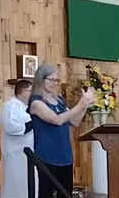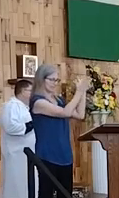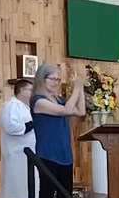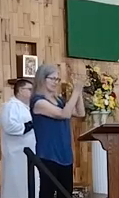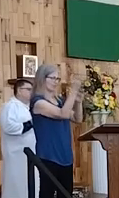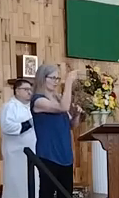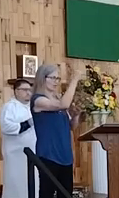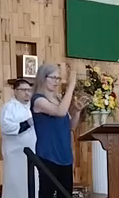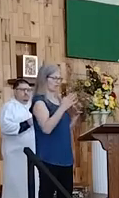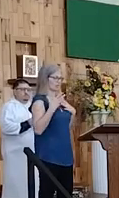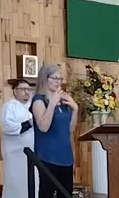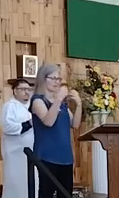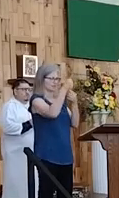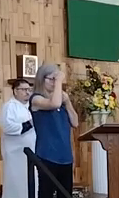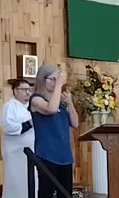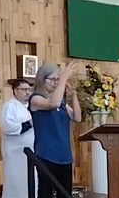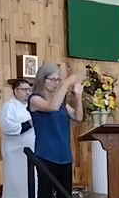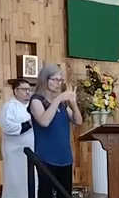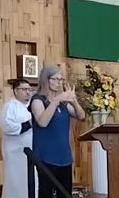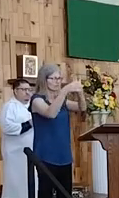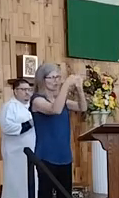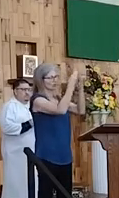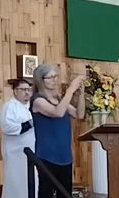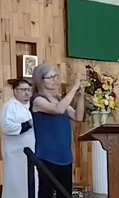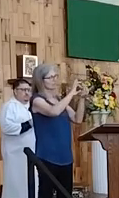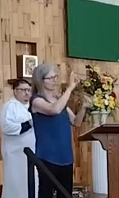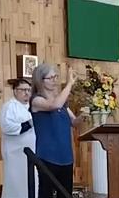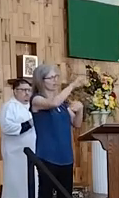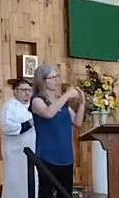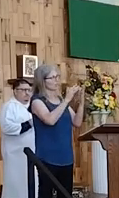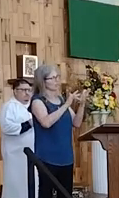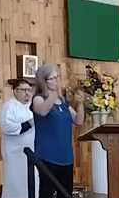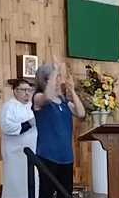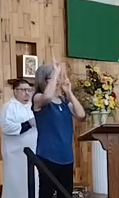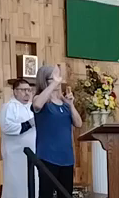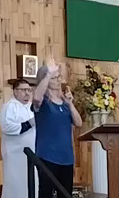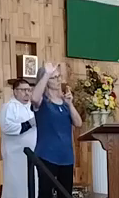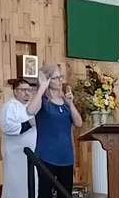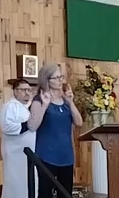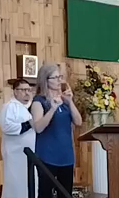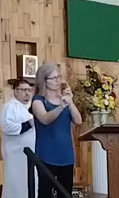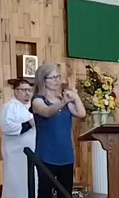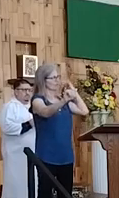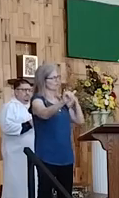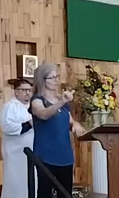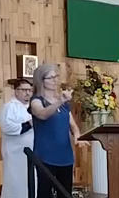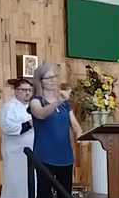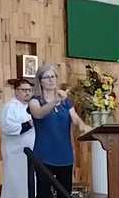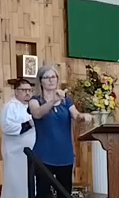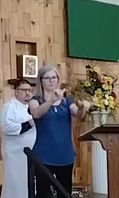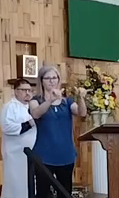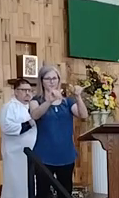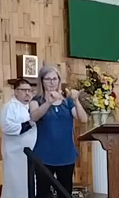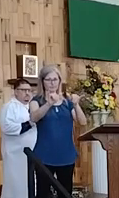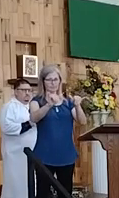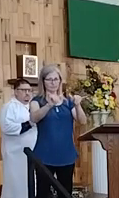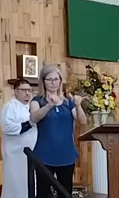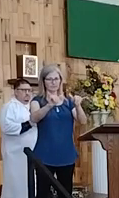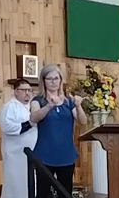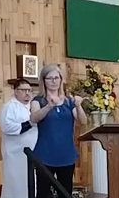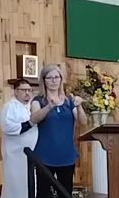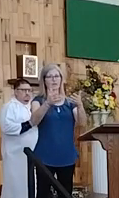O God, Almighty Father, in the unity of the Holy Spirit, all glory and honor is yours forever and